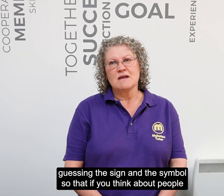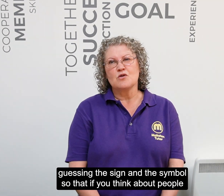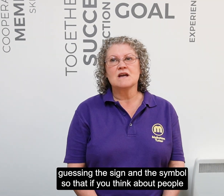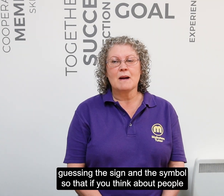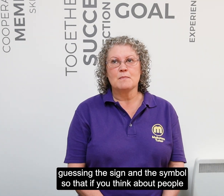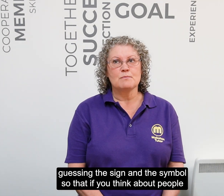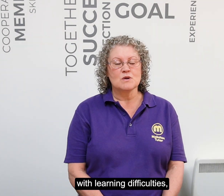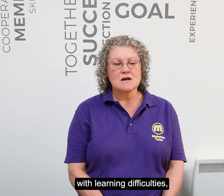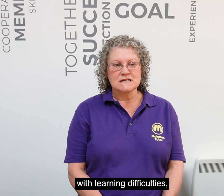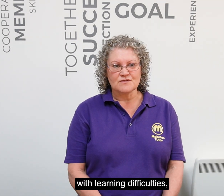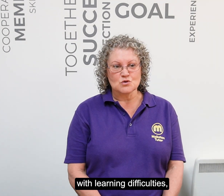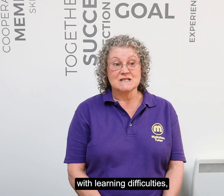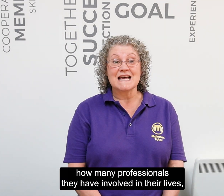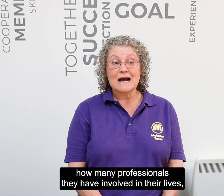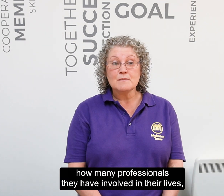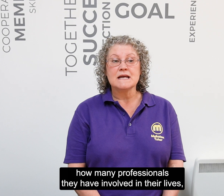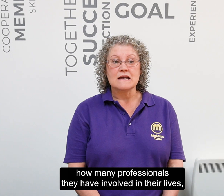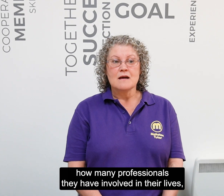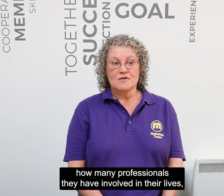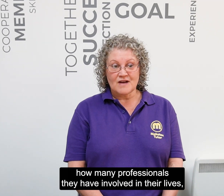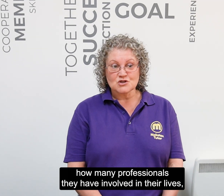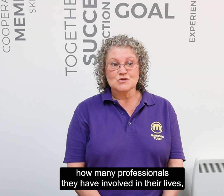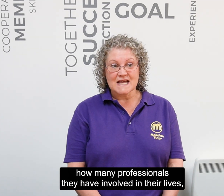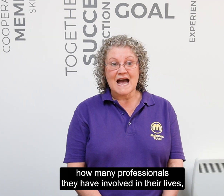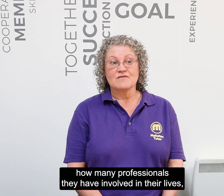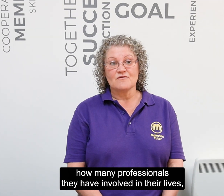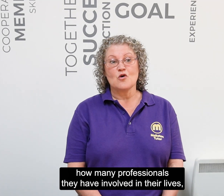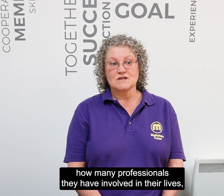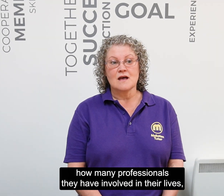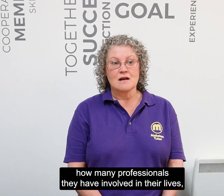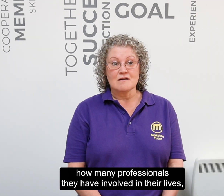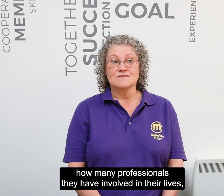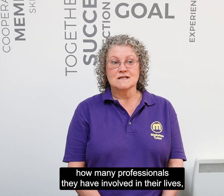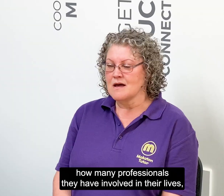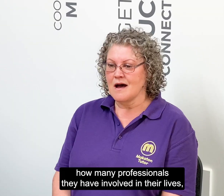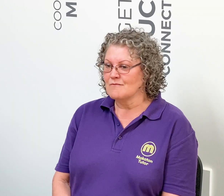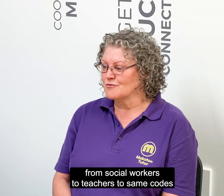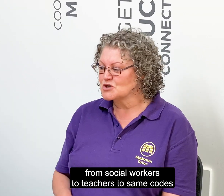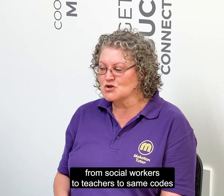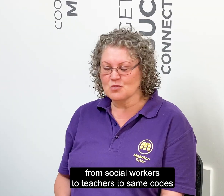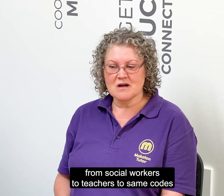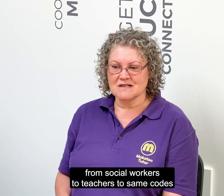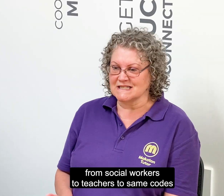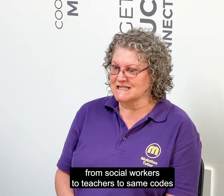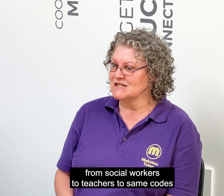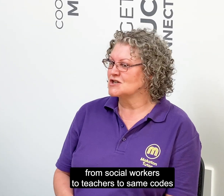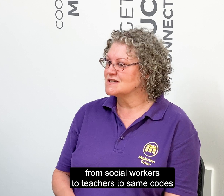think about people with learning difficulties, how many professionals they have involved in their lives, from social workers to teachers